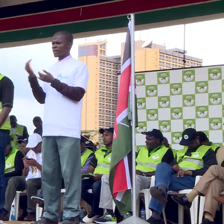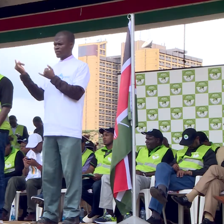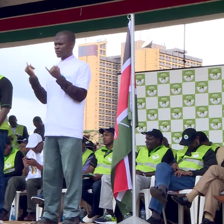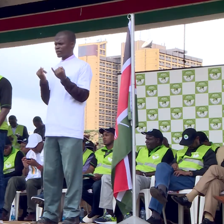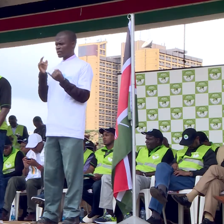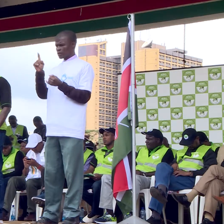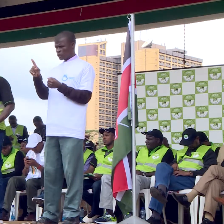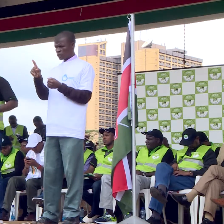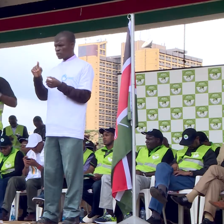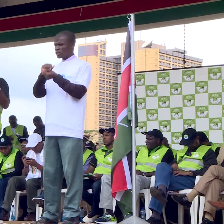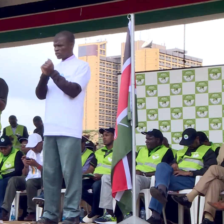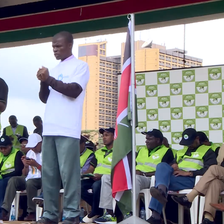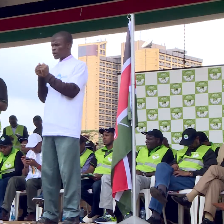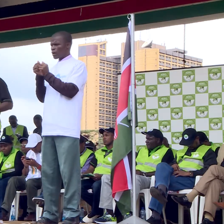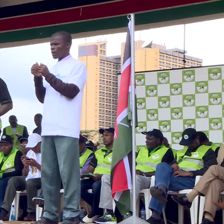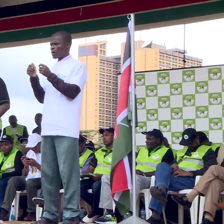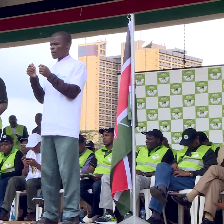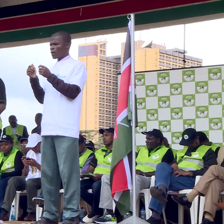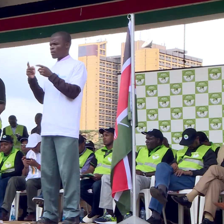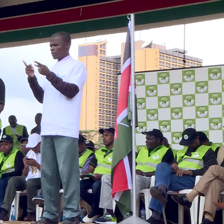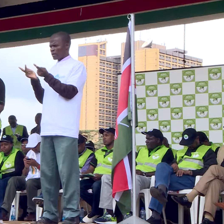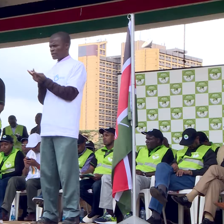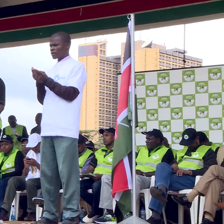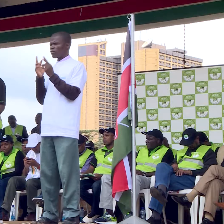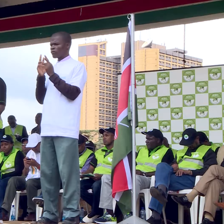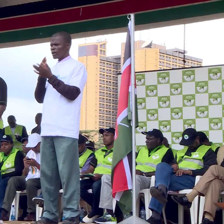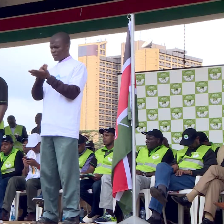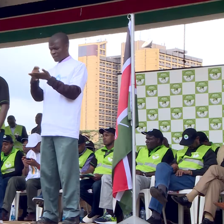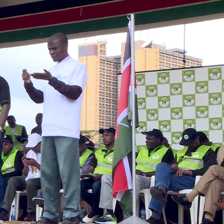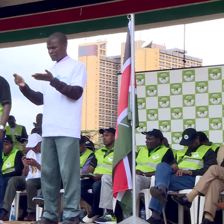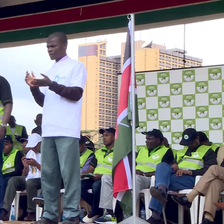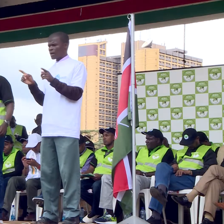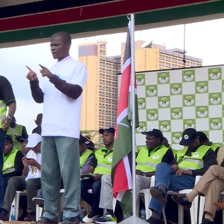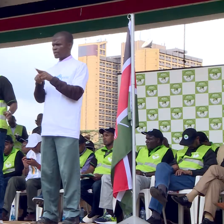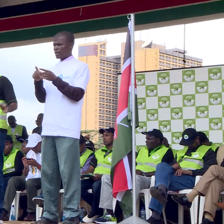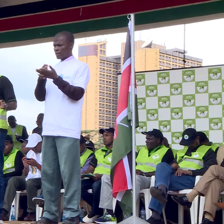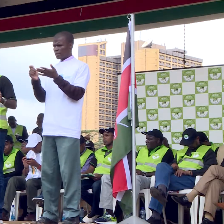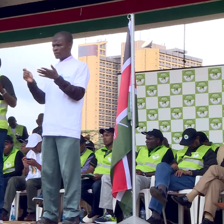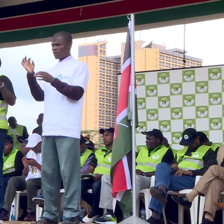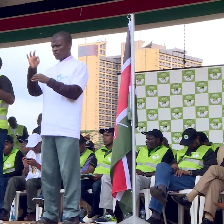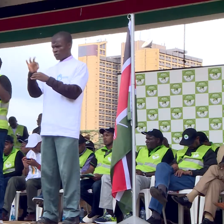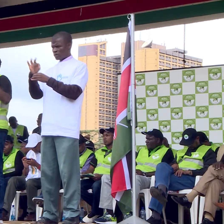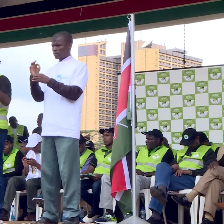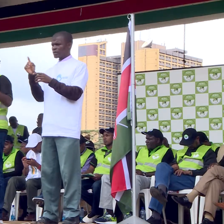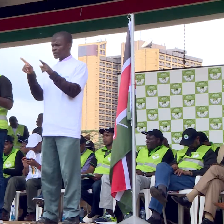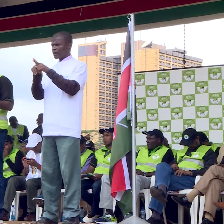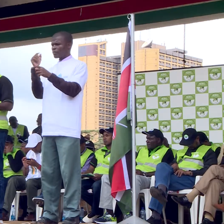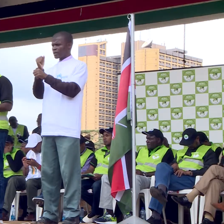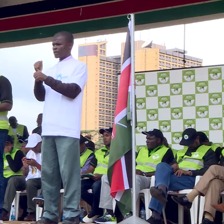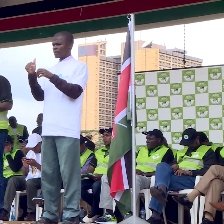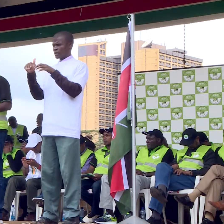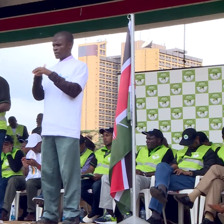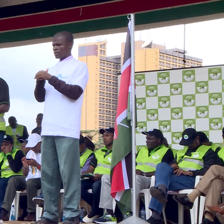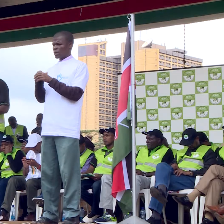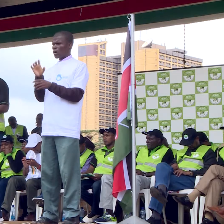of your registration. Confirmation of your status as a registered voter is also done in our constituency